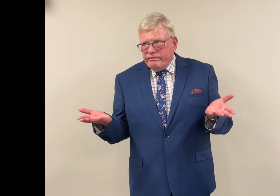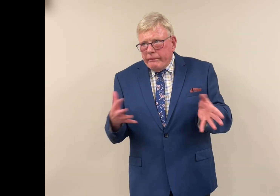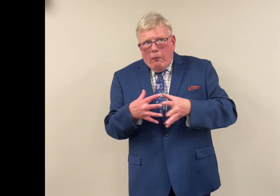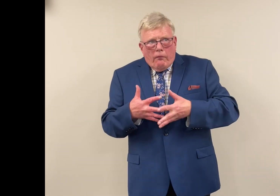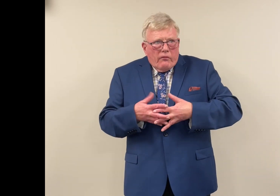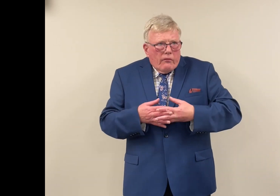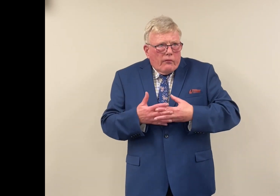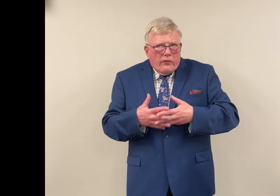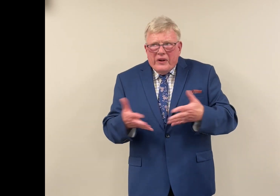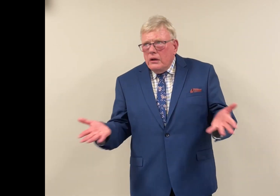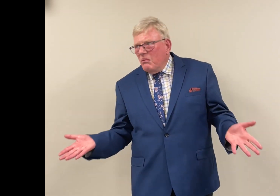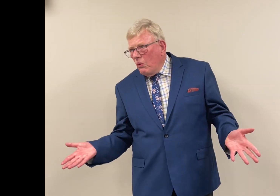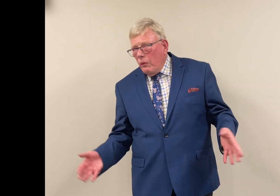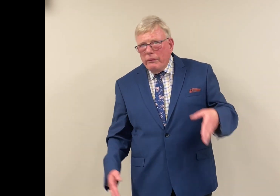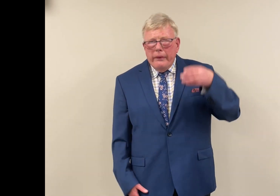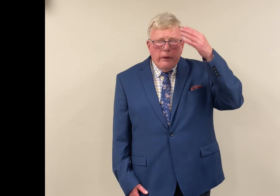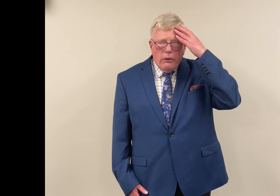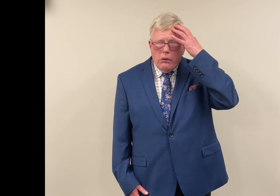But church was boring,